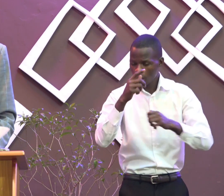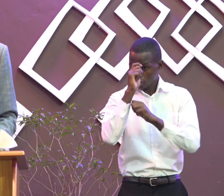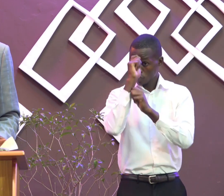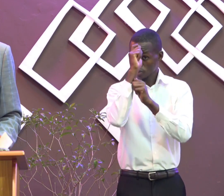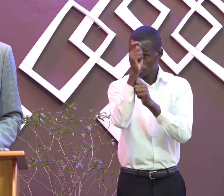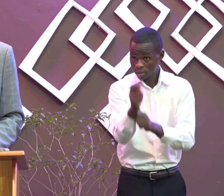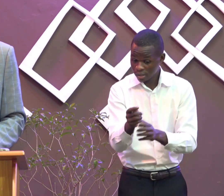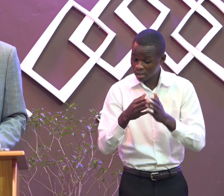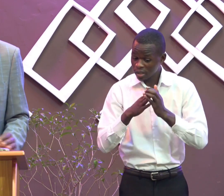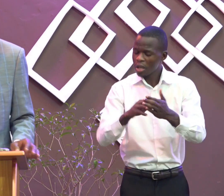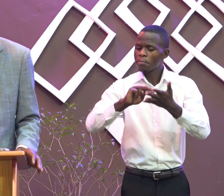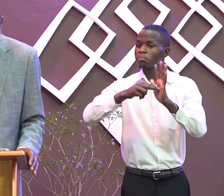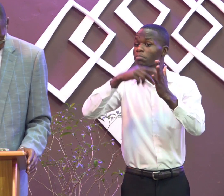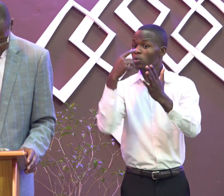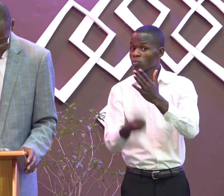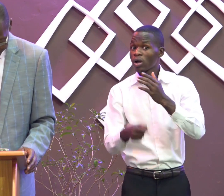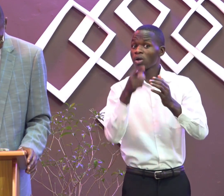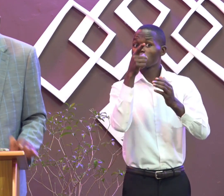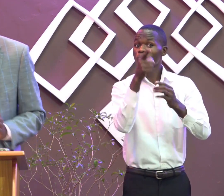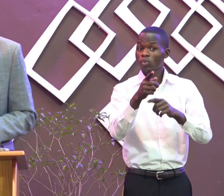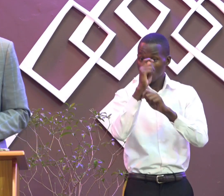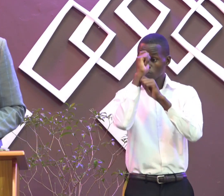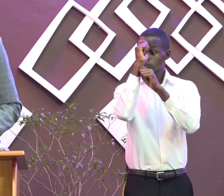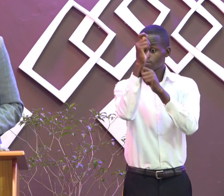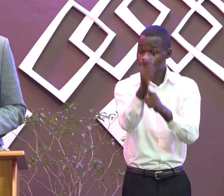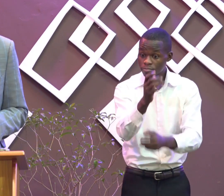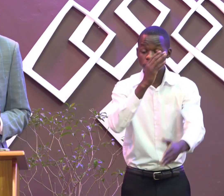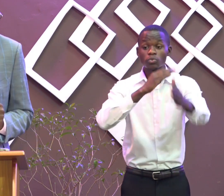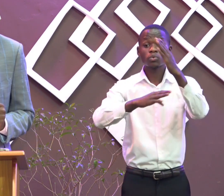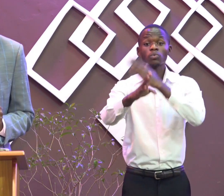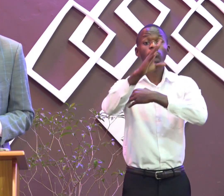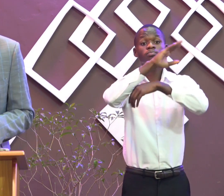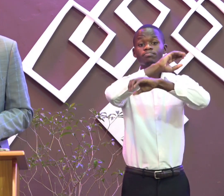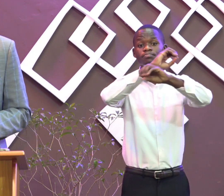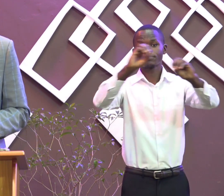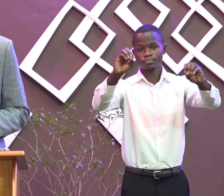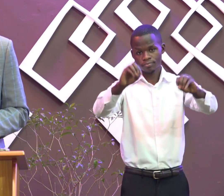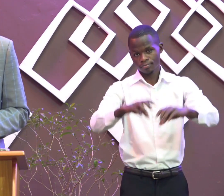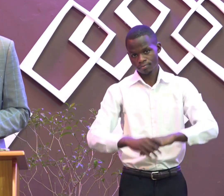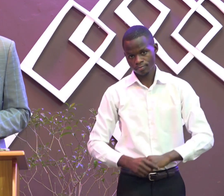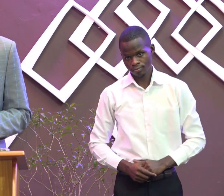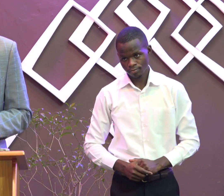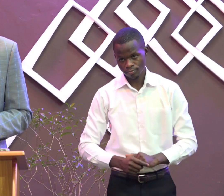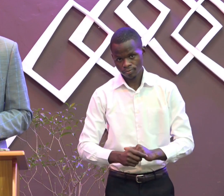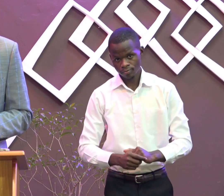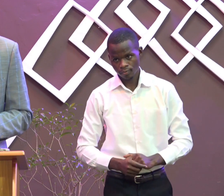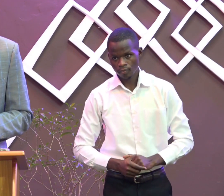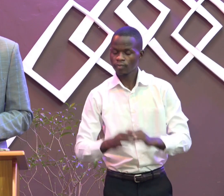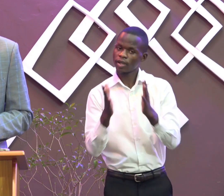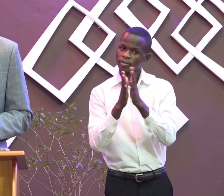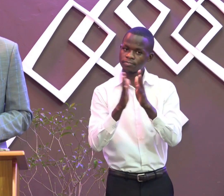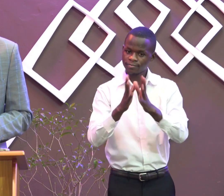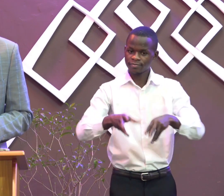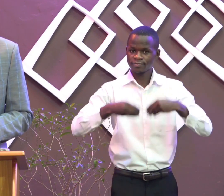ojemedde Katonda. Whenever you fail to obey leadership, then you will have rebelled against God. Kankoyo